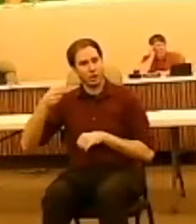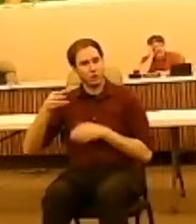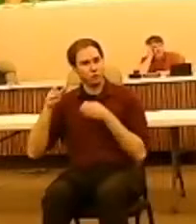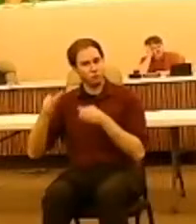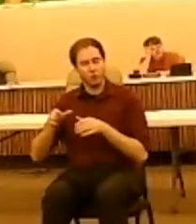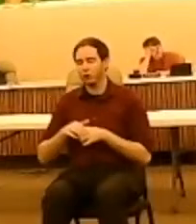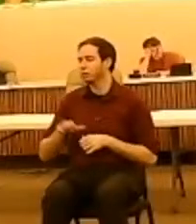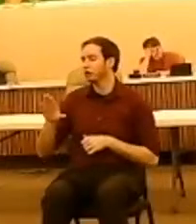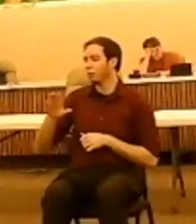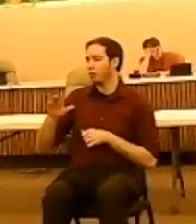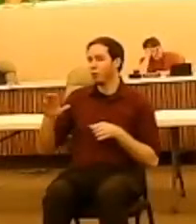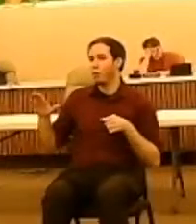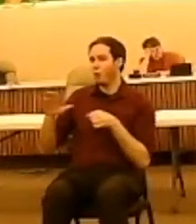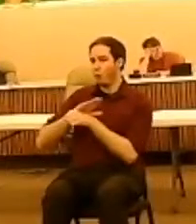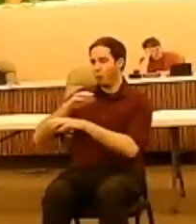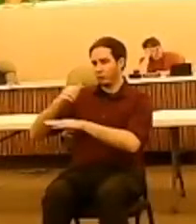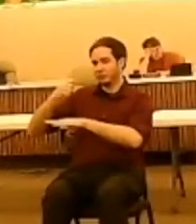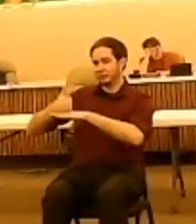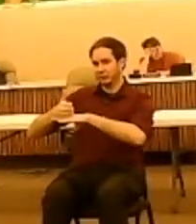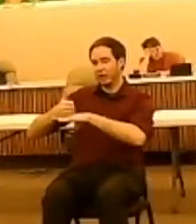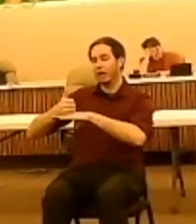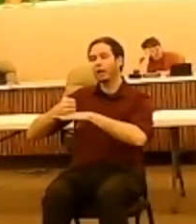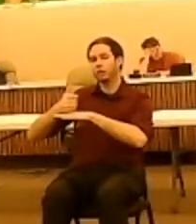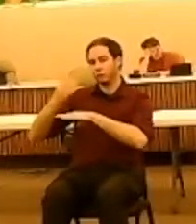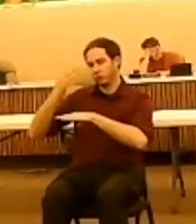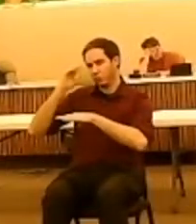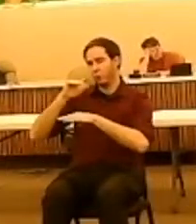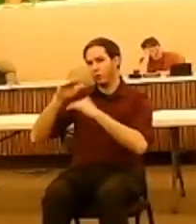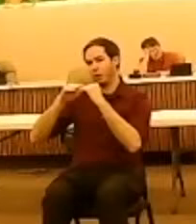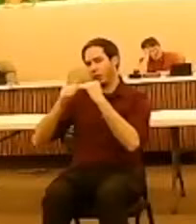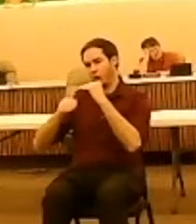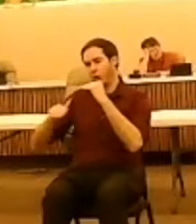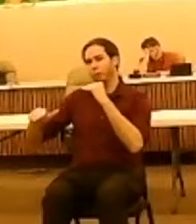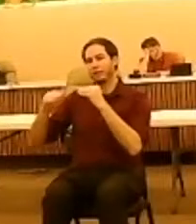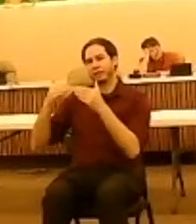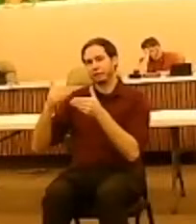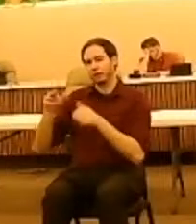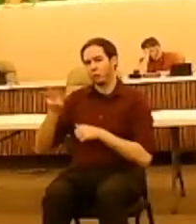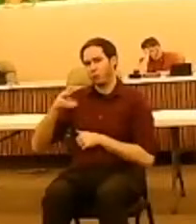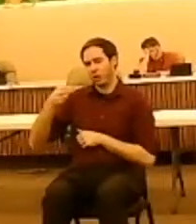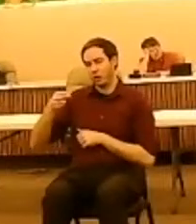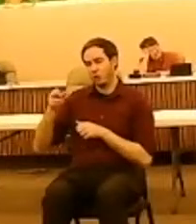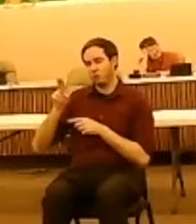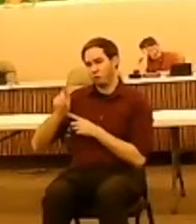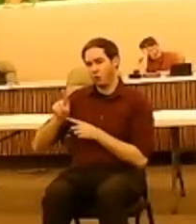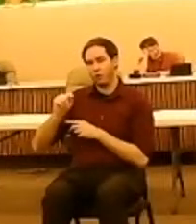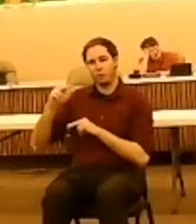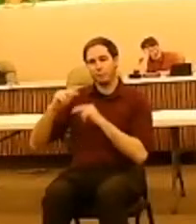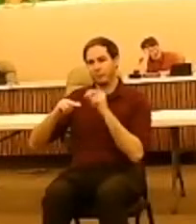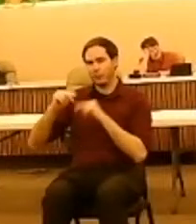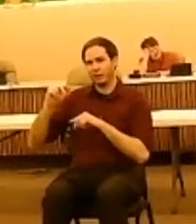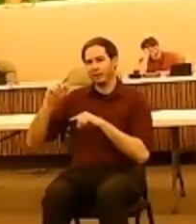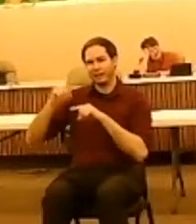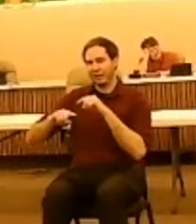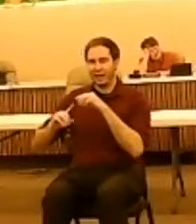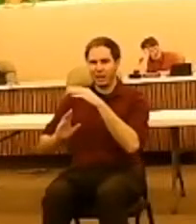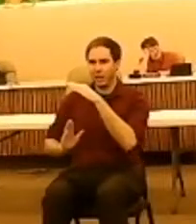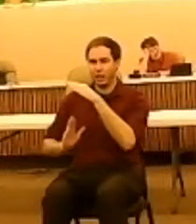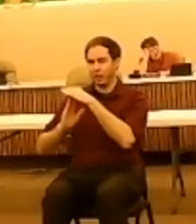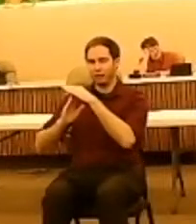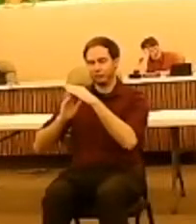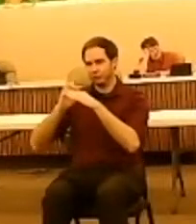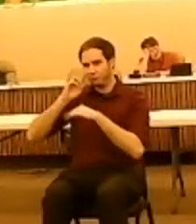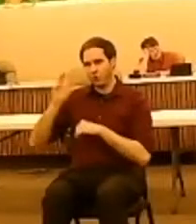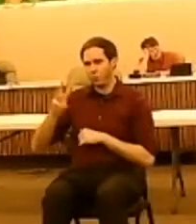So the whole site slopes down towards the entrance of West Henrietta Road. The building couldn't be at the height of West Henrietta